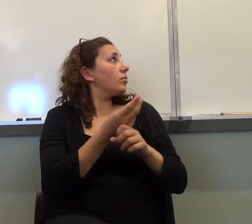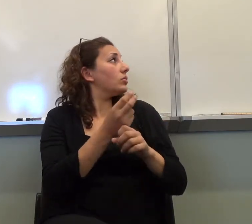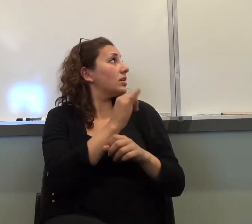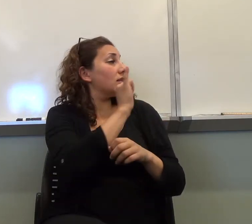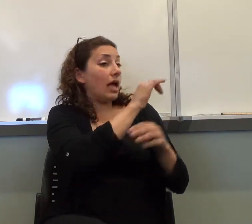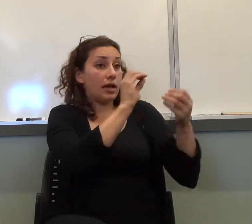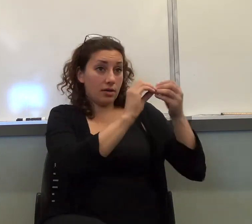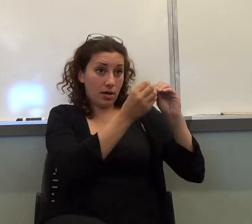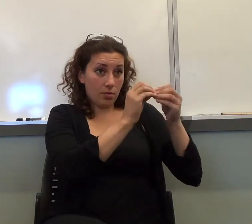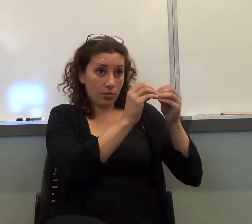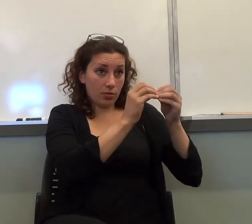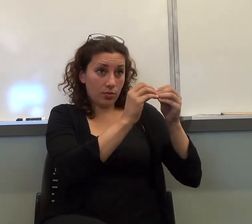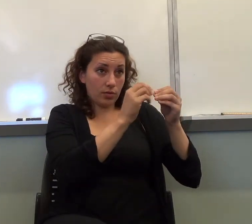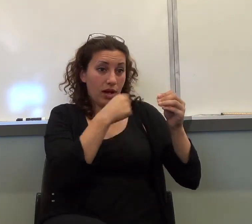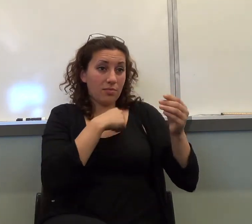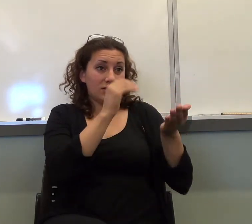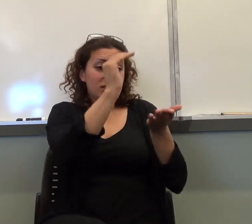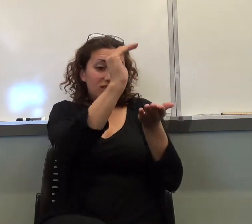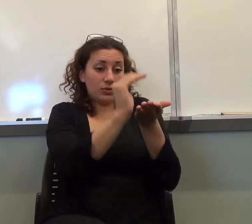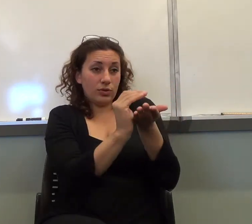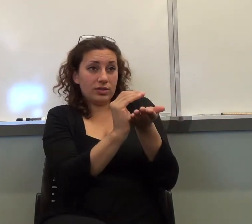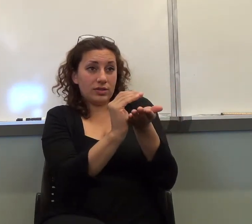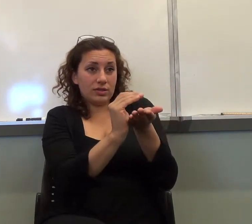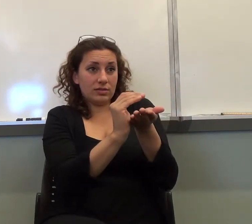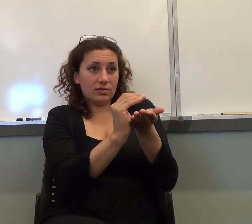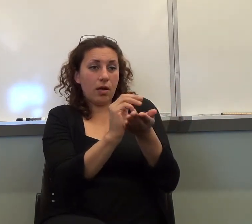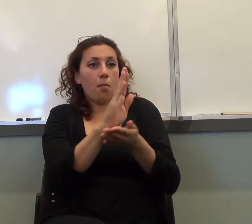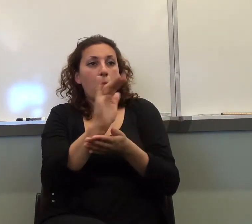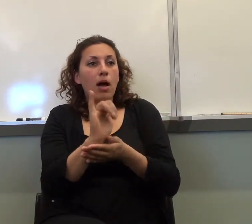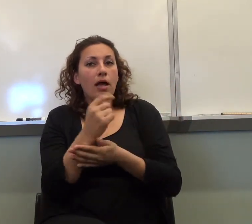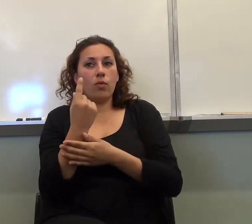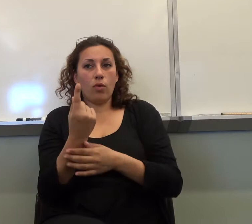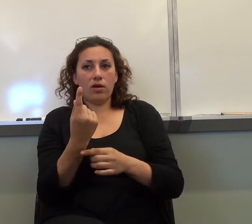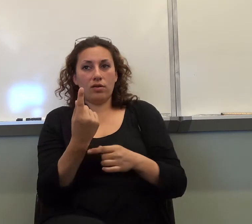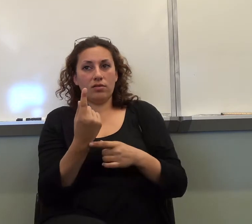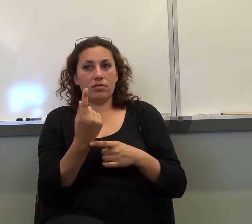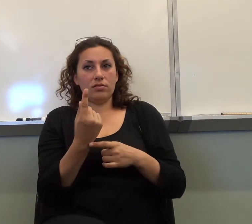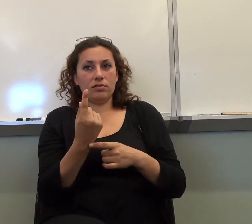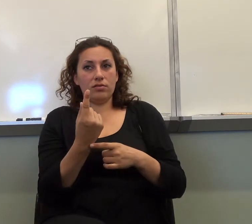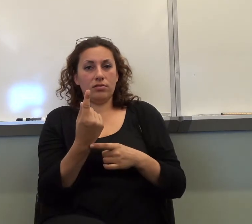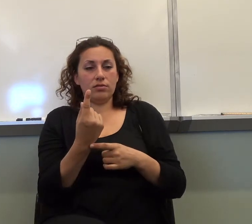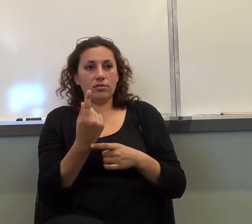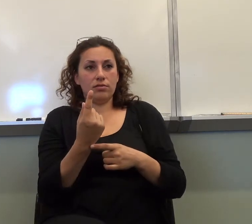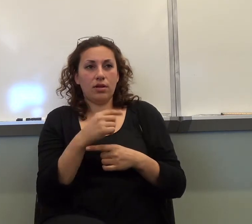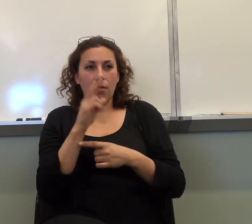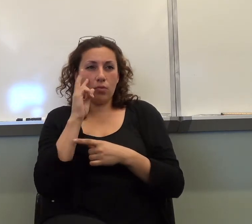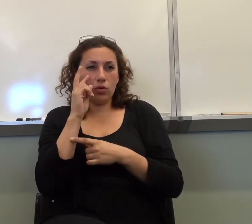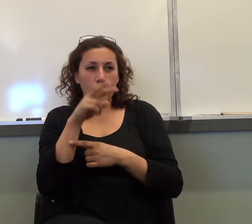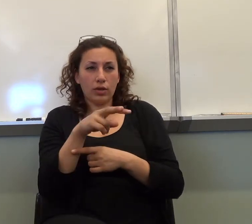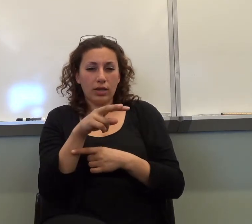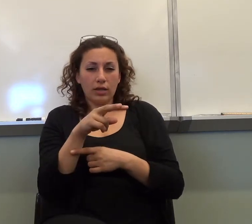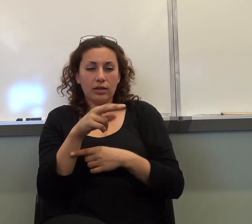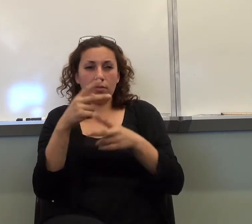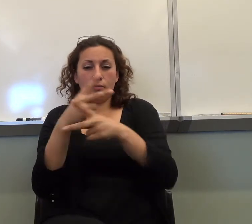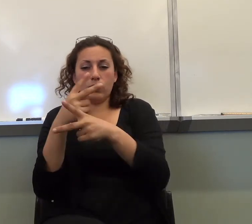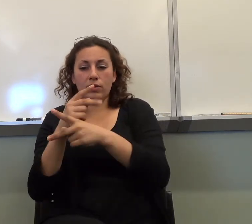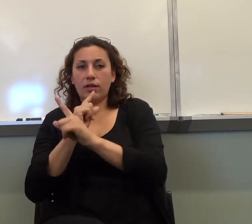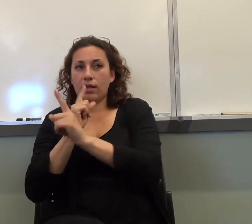and I'm decreasing by 1. And I'm looking at the product over here, and that's